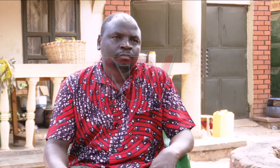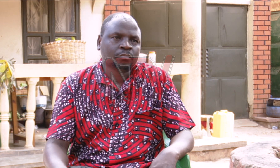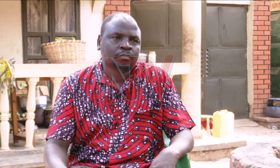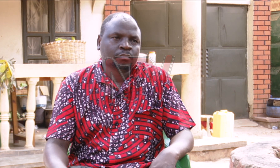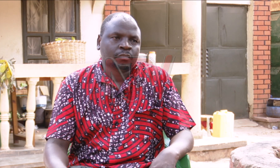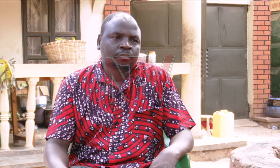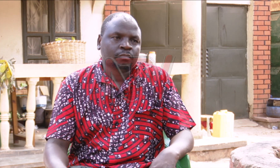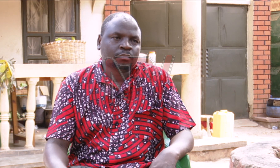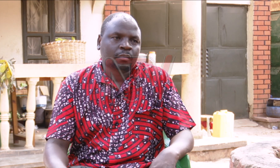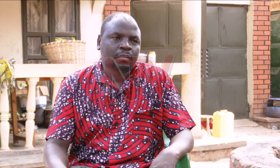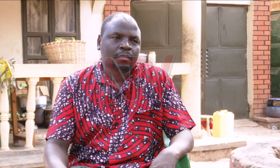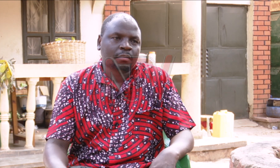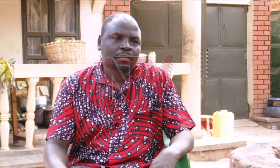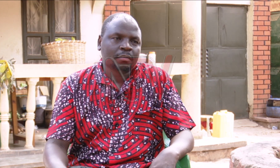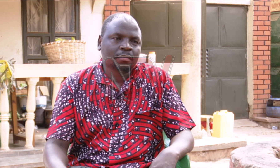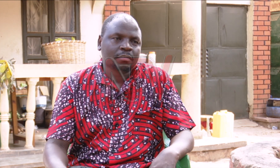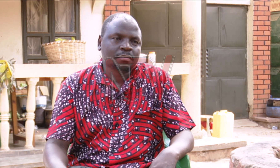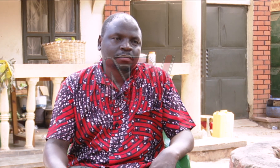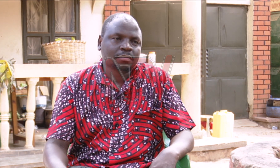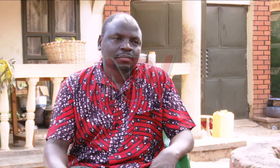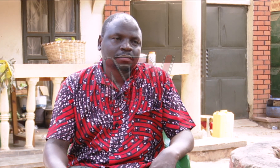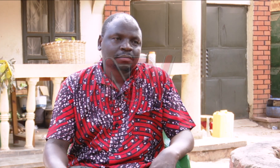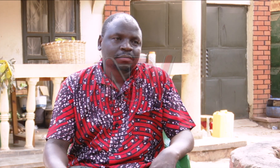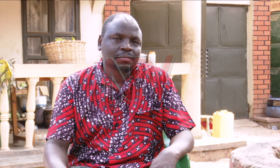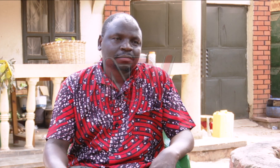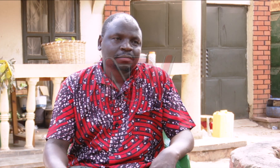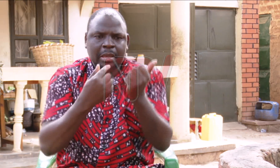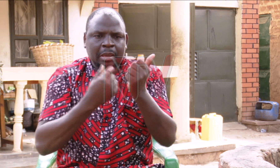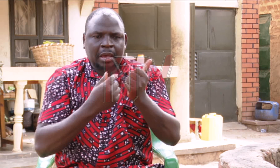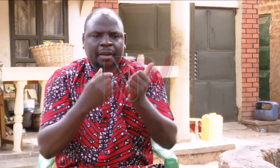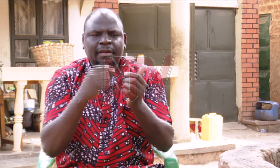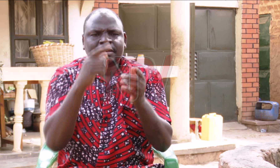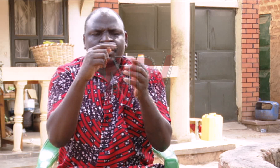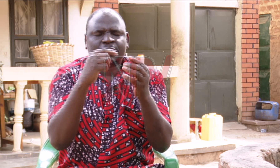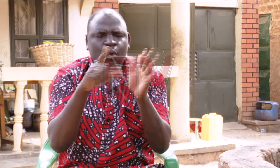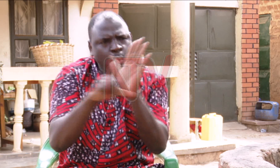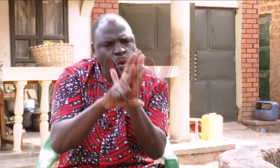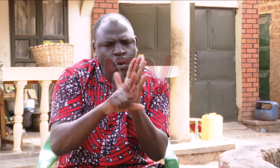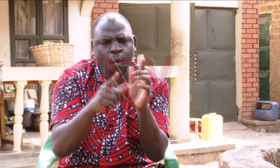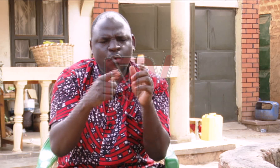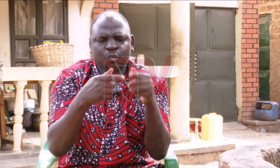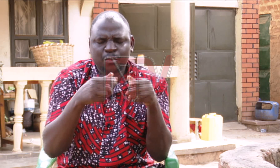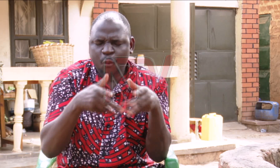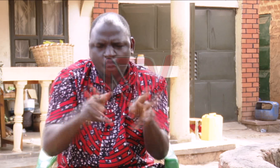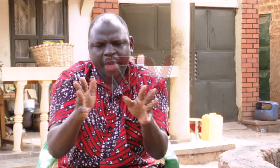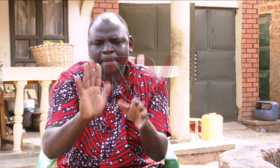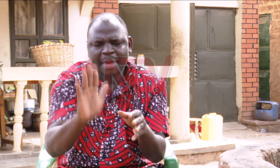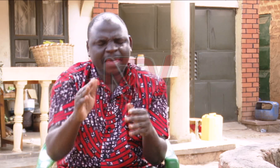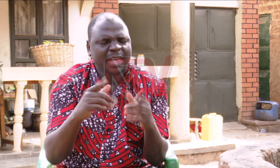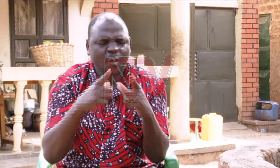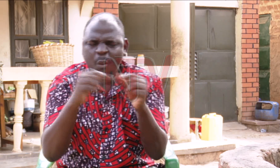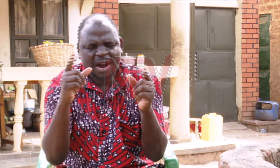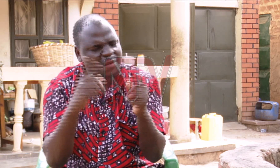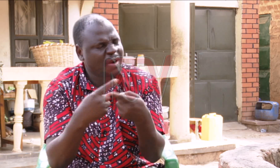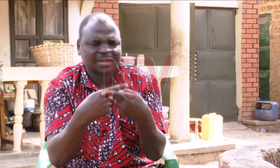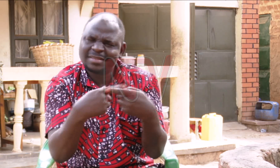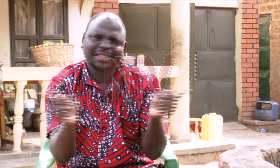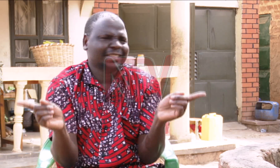days in court, Balinya did not have a sign language interpreter. He had no idea what was going on in court. He almost gave